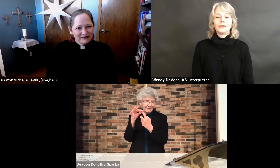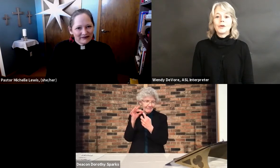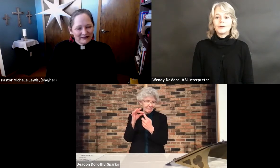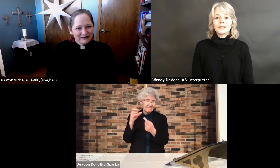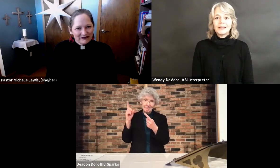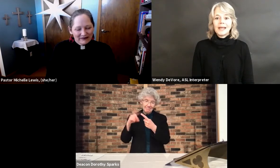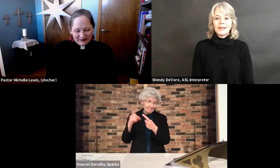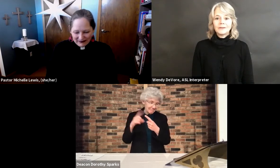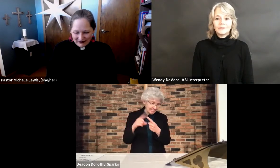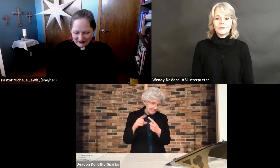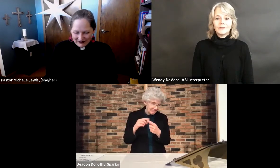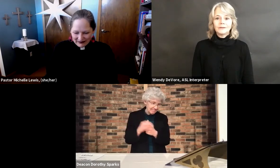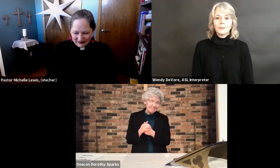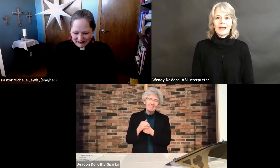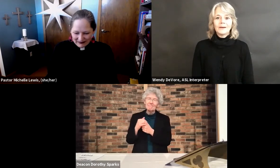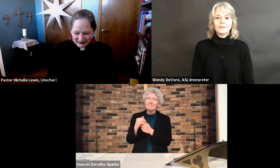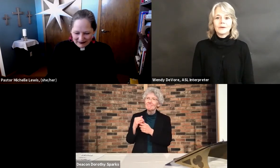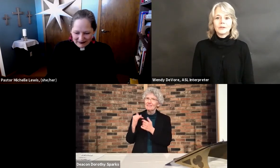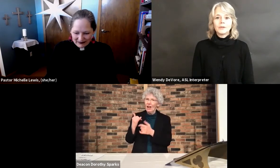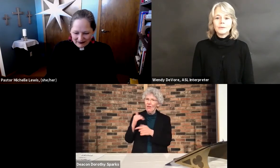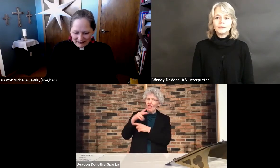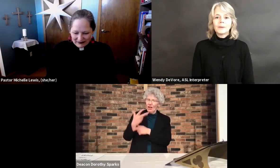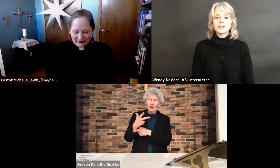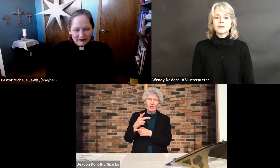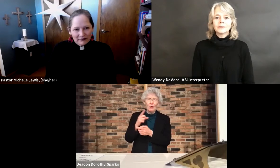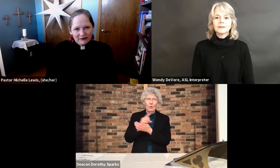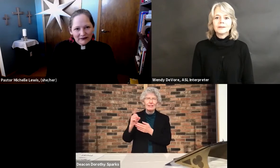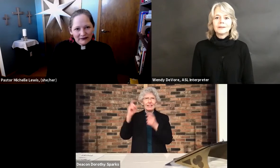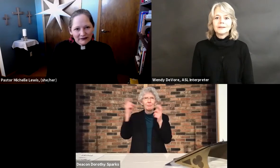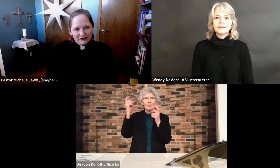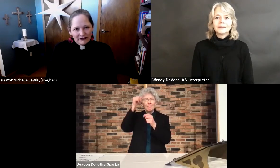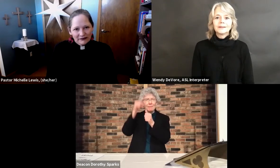So today's service, we have two special